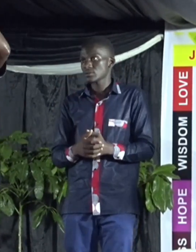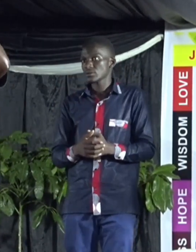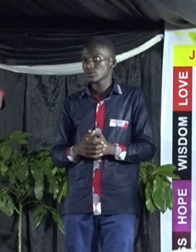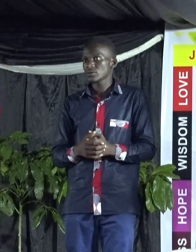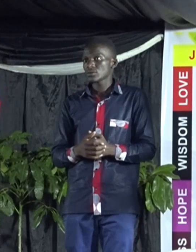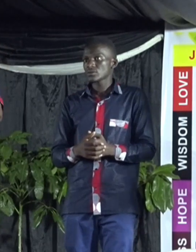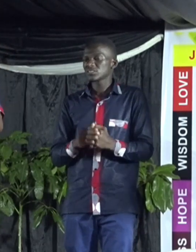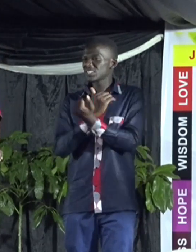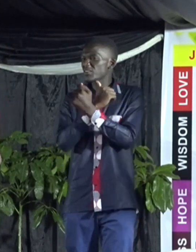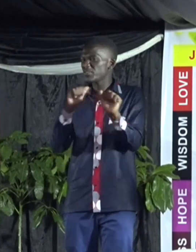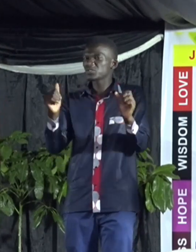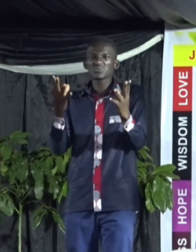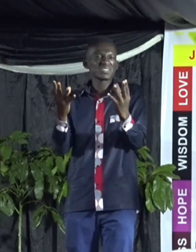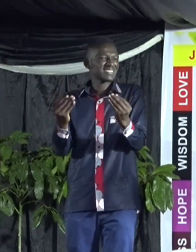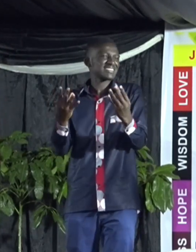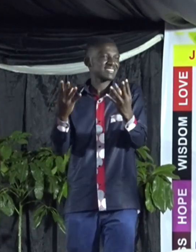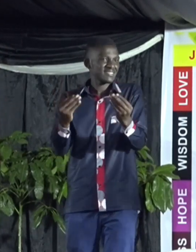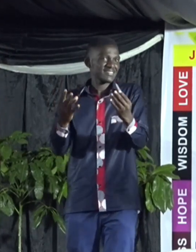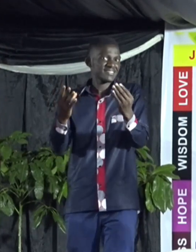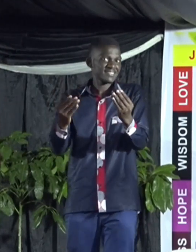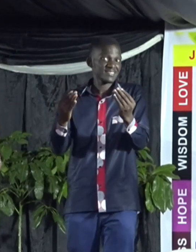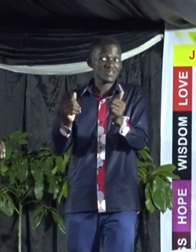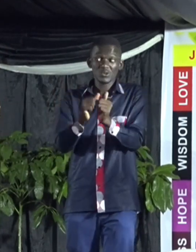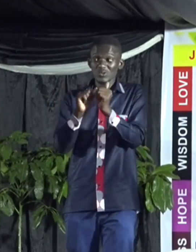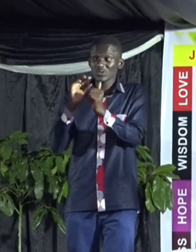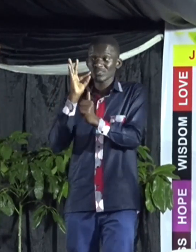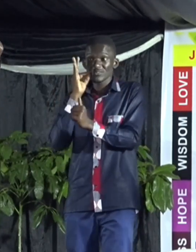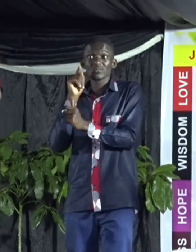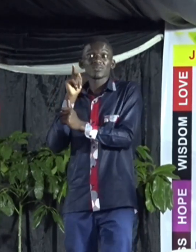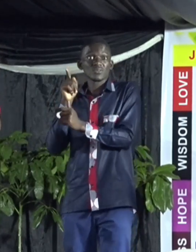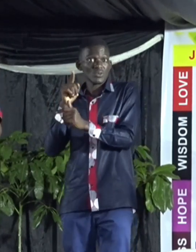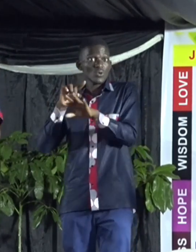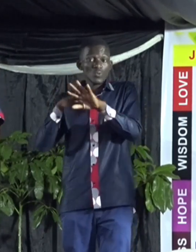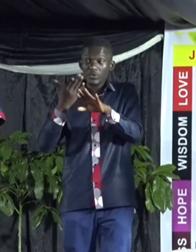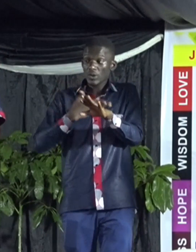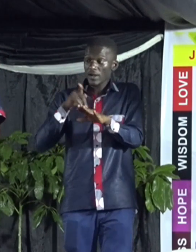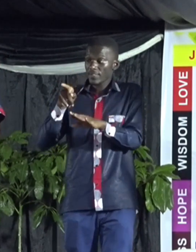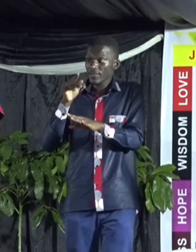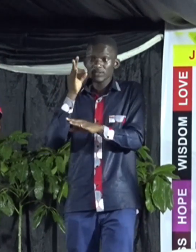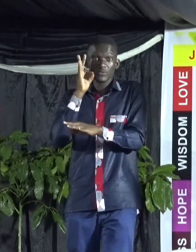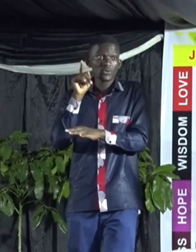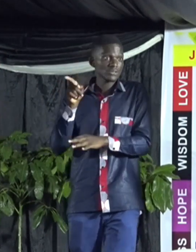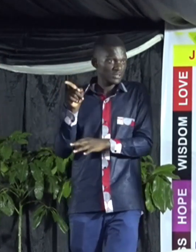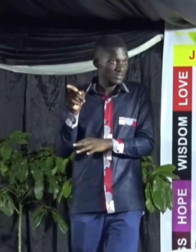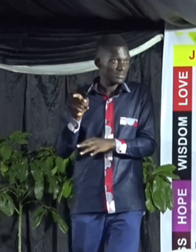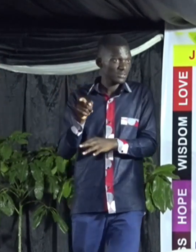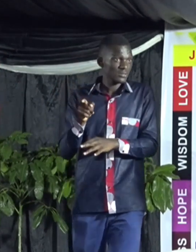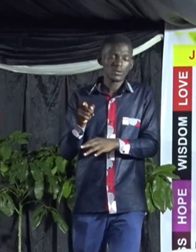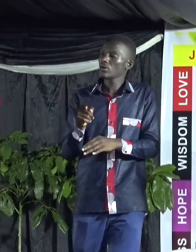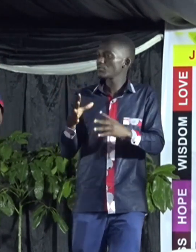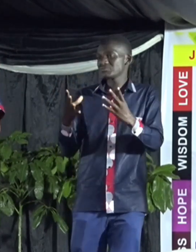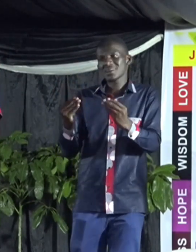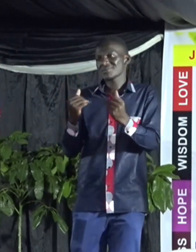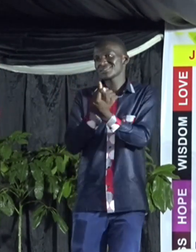bugenda twanguira. Christianity is going to be so easy salvation. When you bear these fruits, obulokole